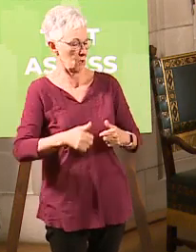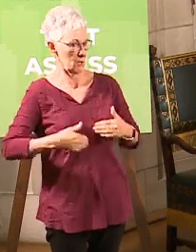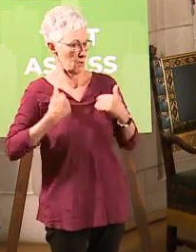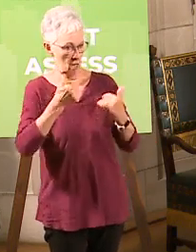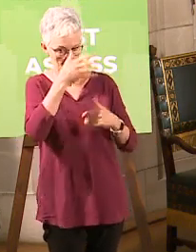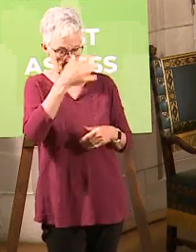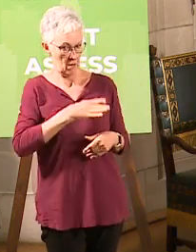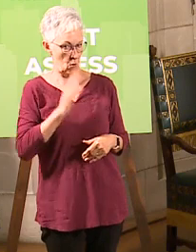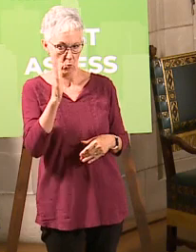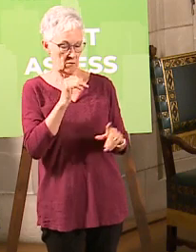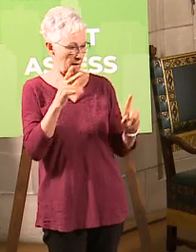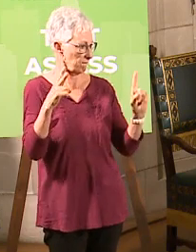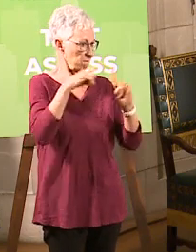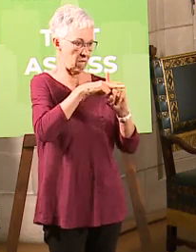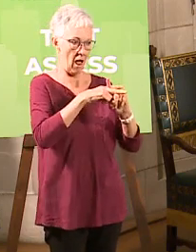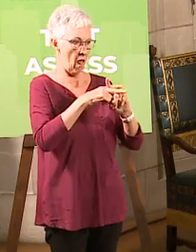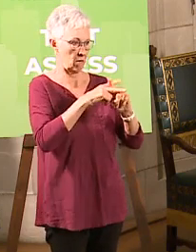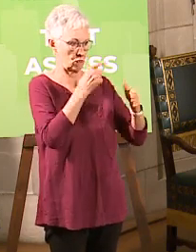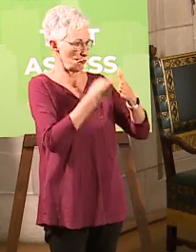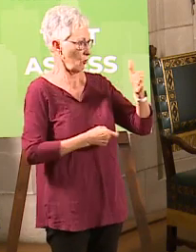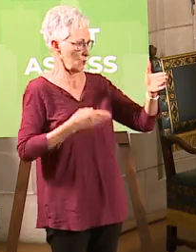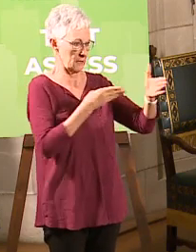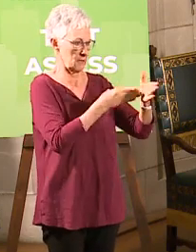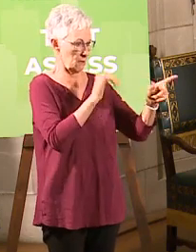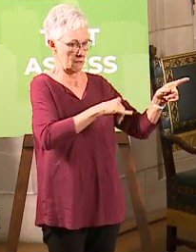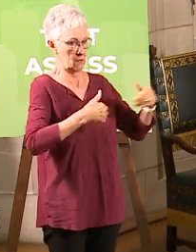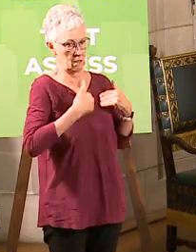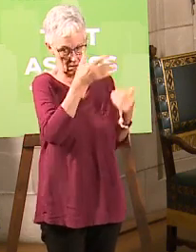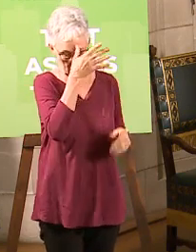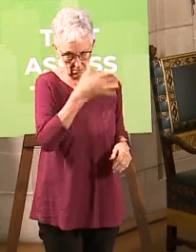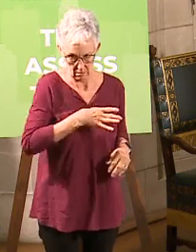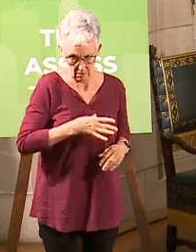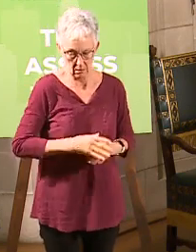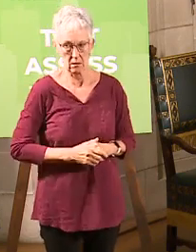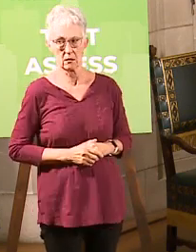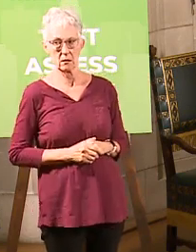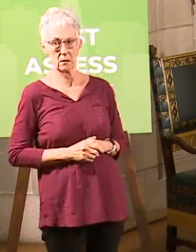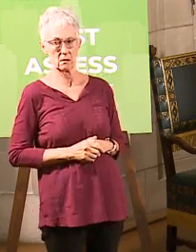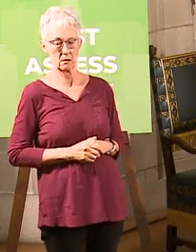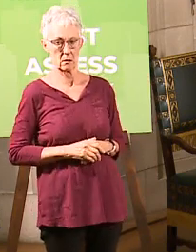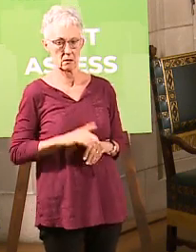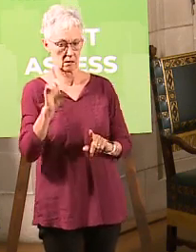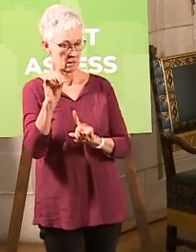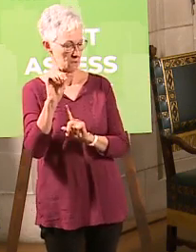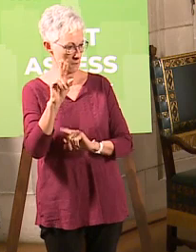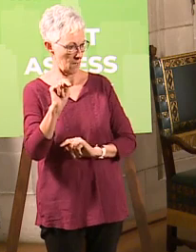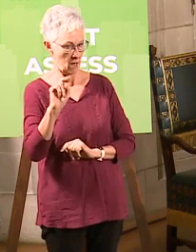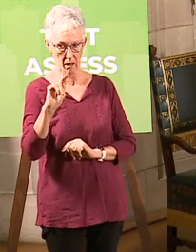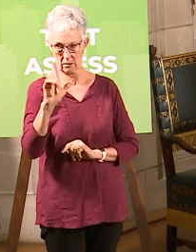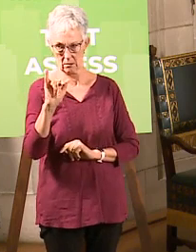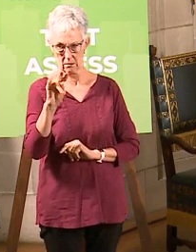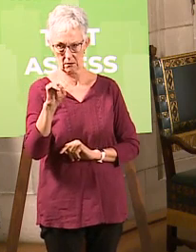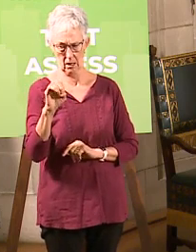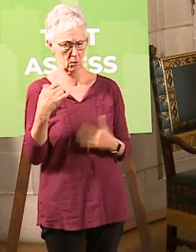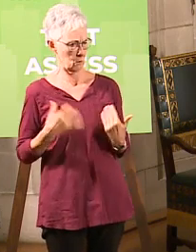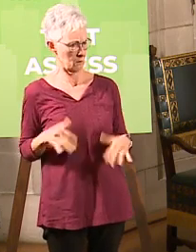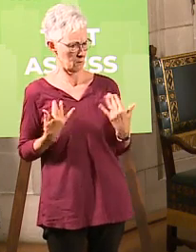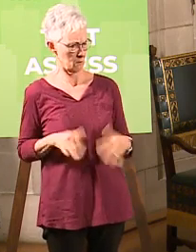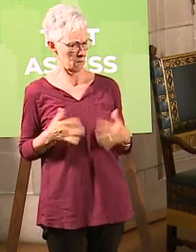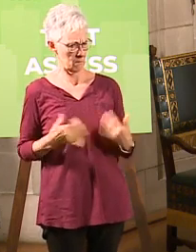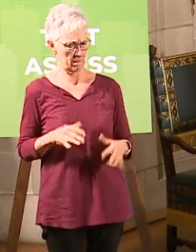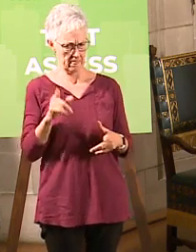And that press conference is still going on right now. I know that Mr. Klein has made the decision that he is not going